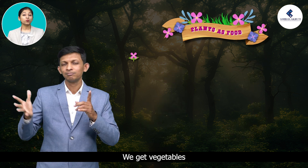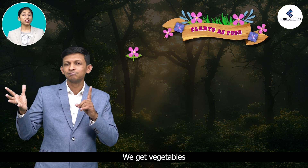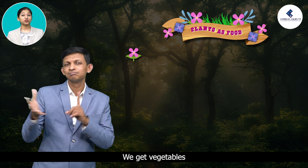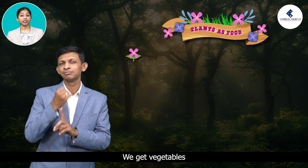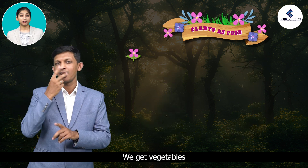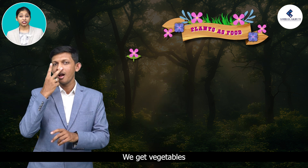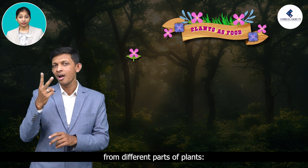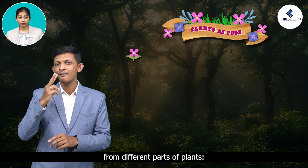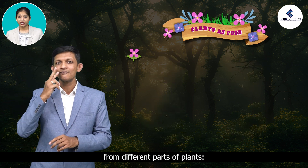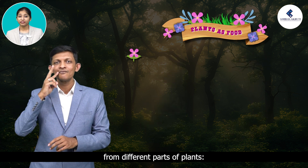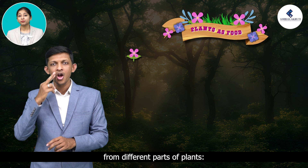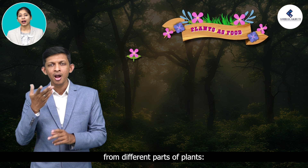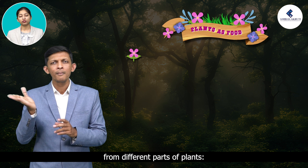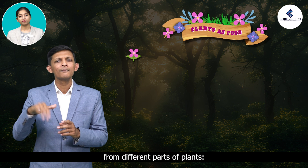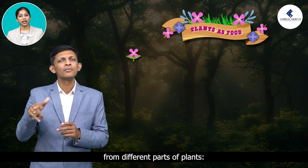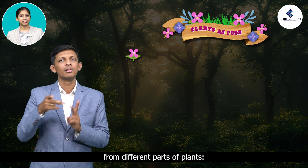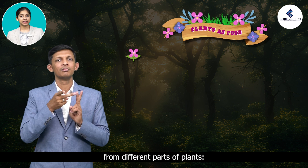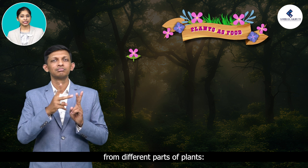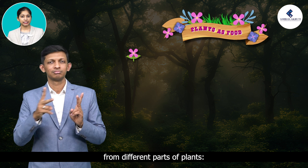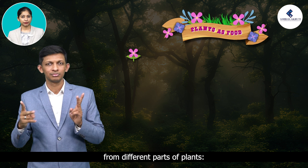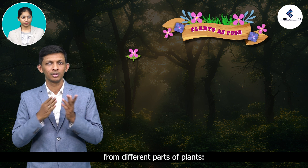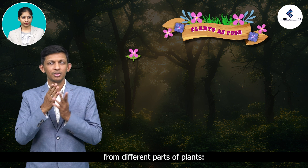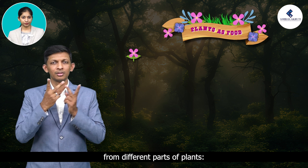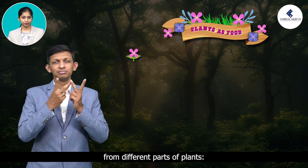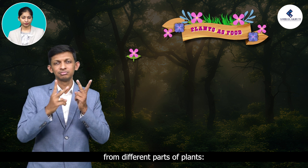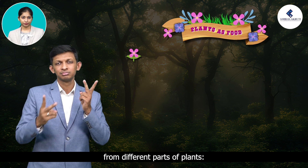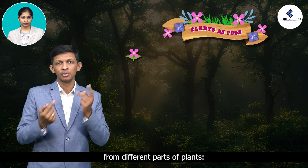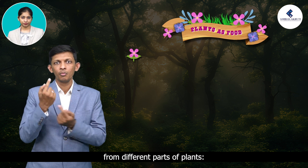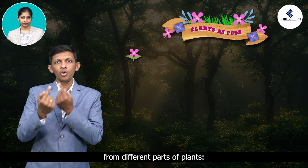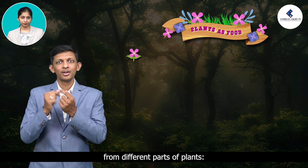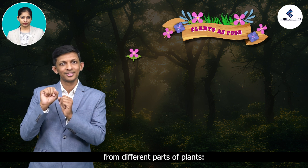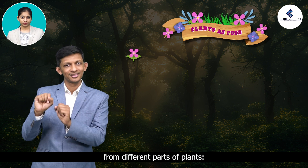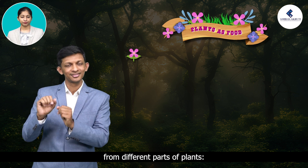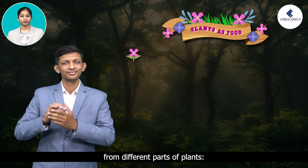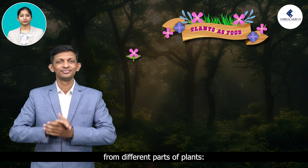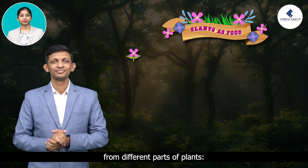We get vegetables from different parts of plants.